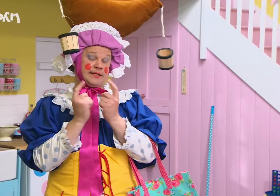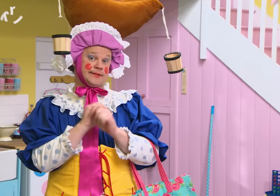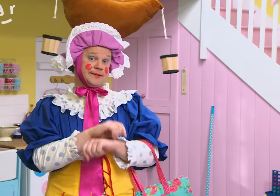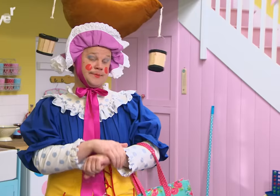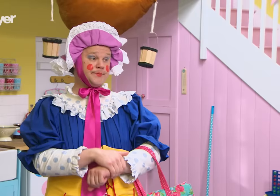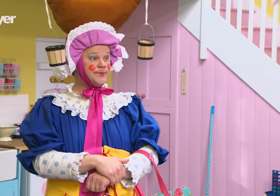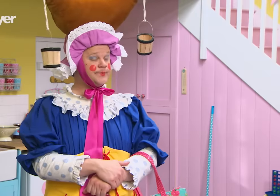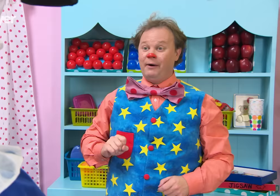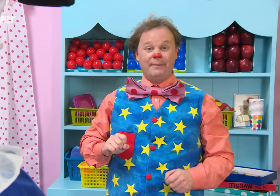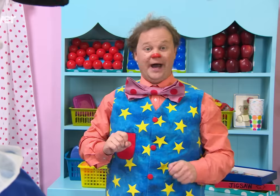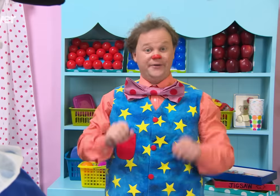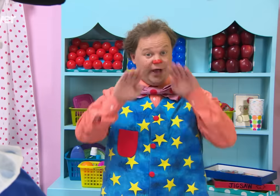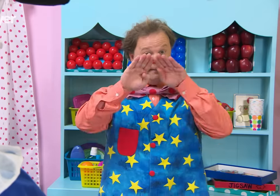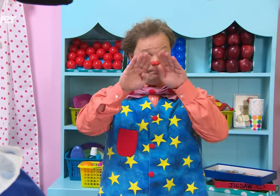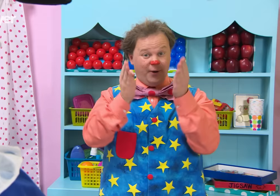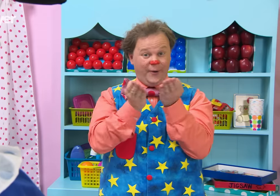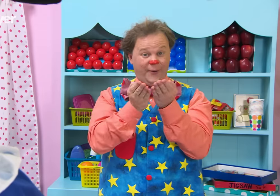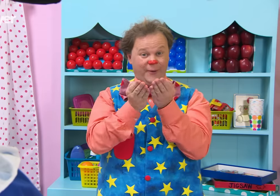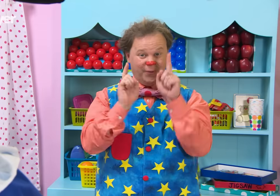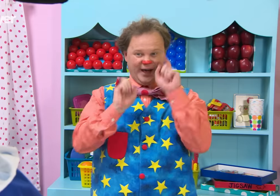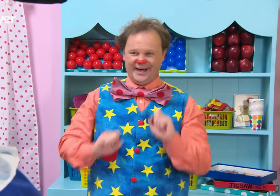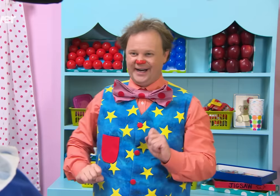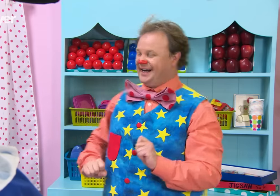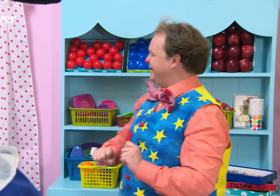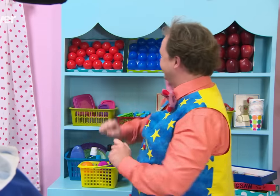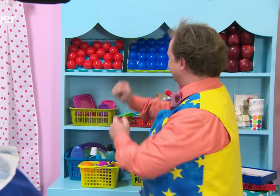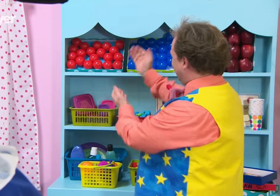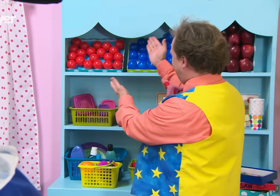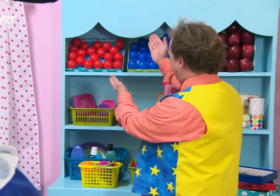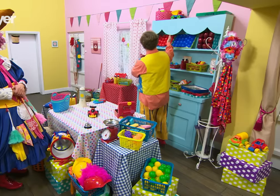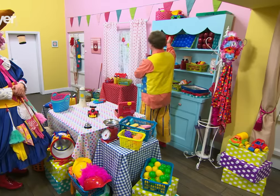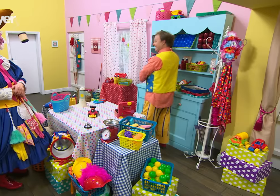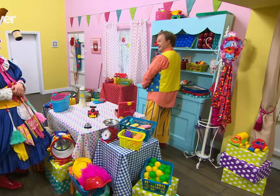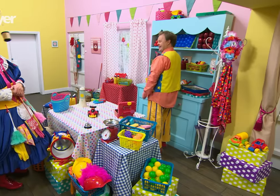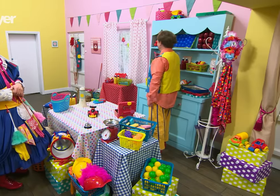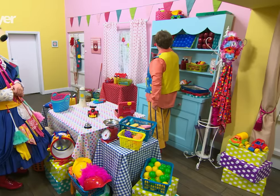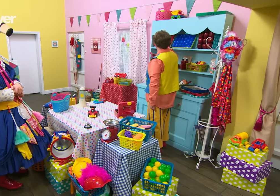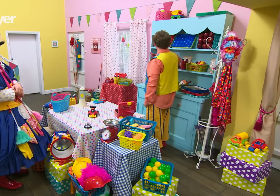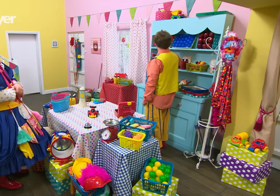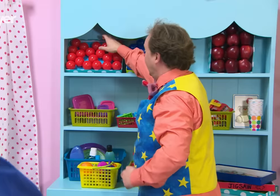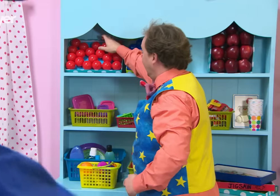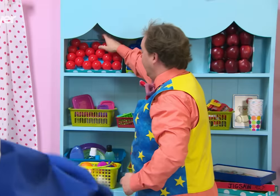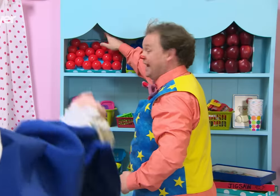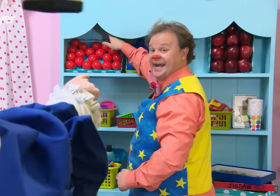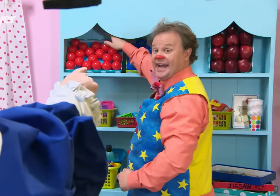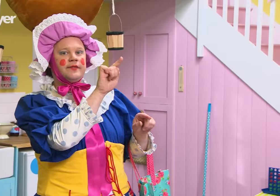things. How about a ball? Oh, lovely. Not the one at the